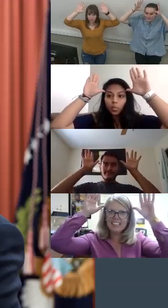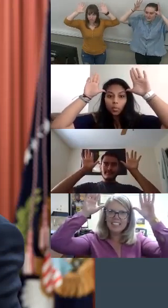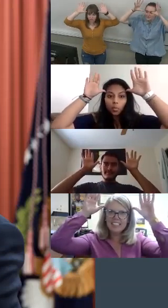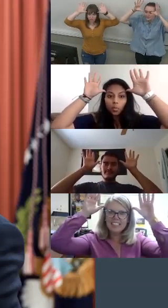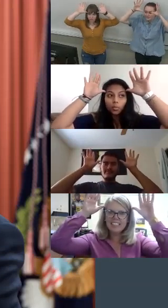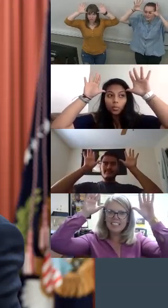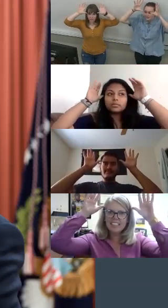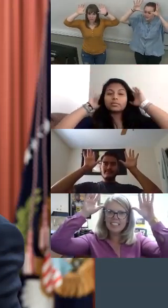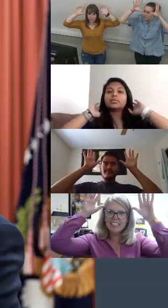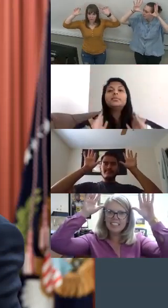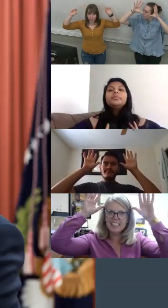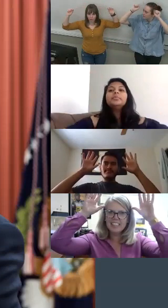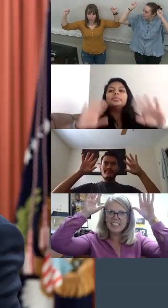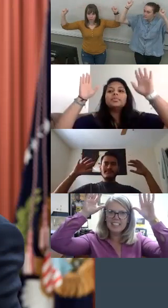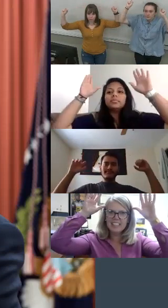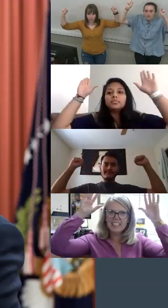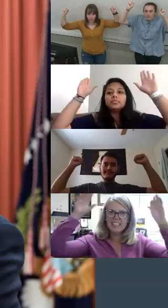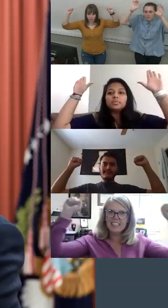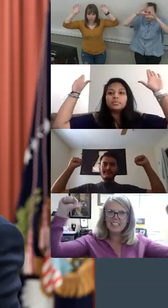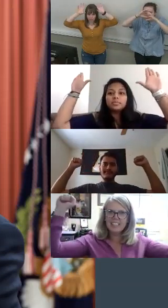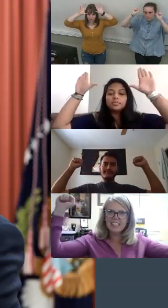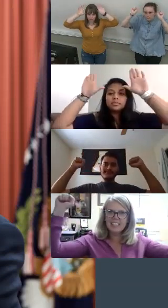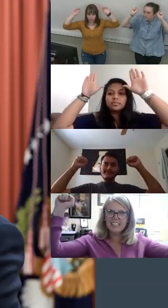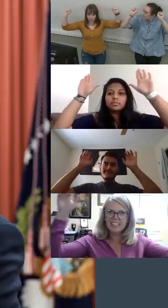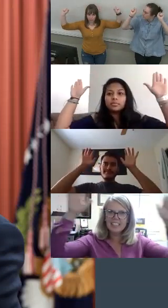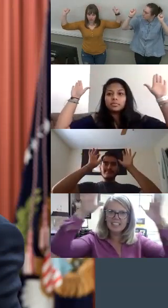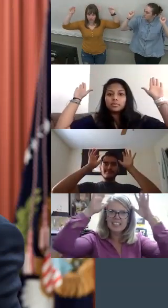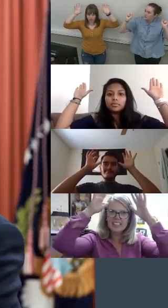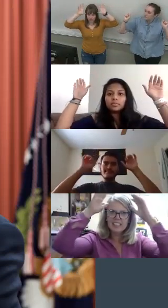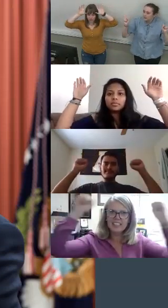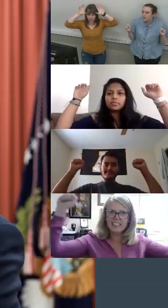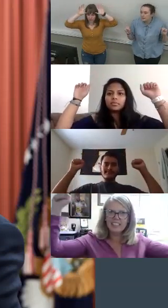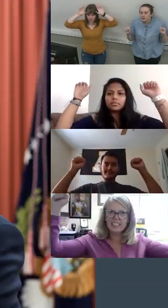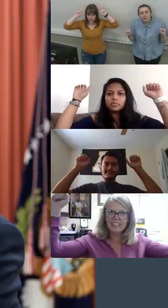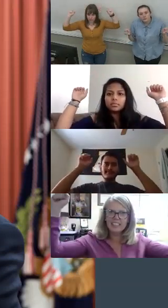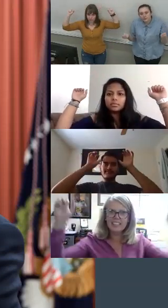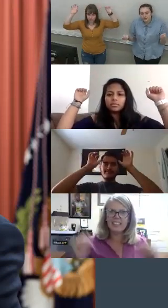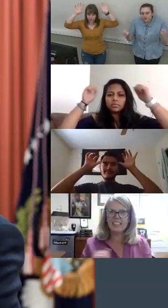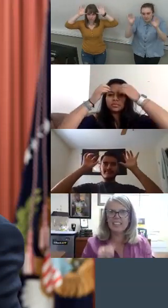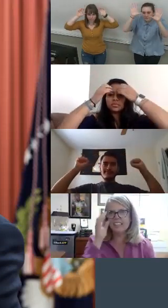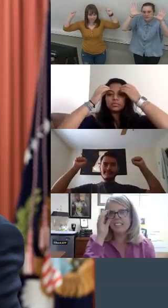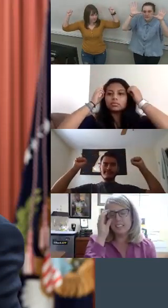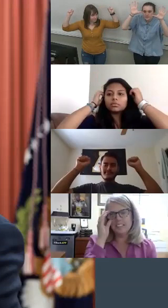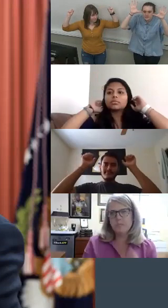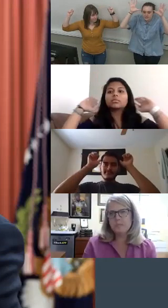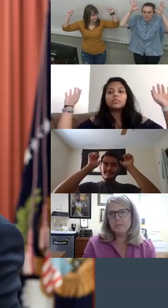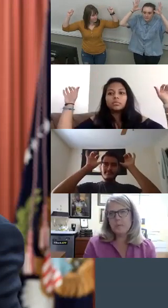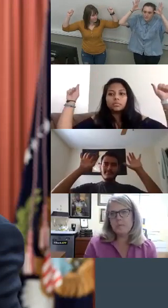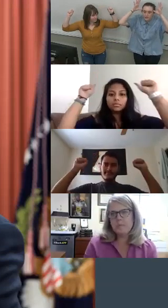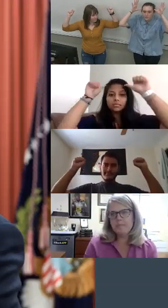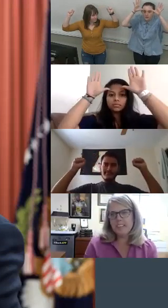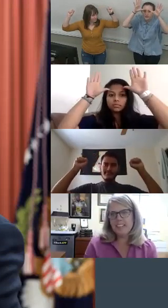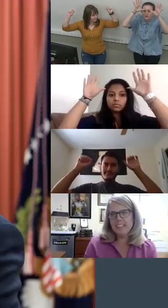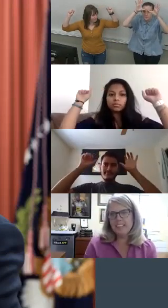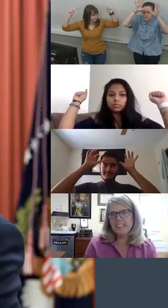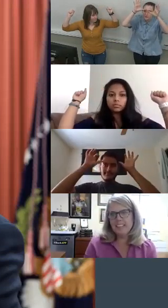antlers to start off with. And then you just kind of like close your hands as you're going away from your body. And another variation of it is instead of